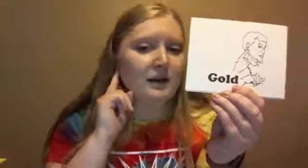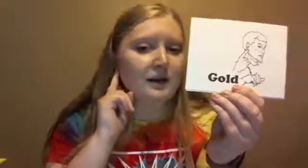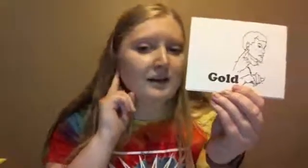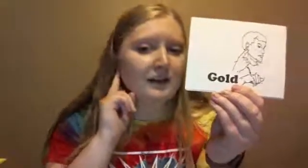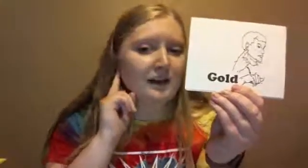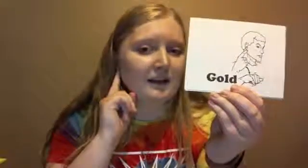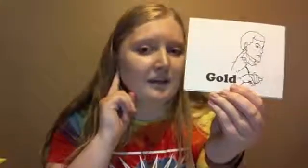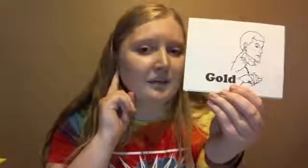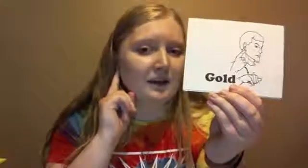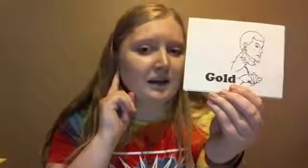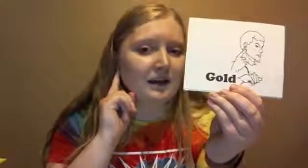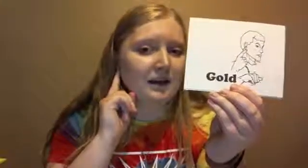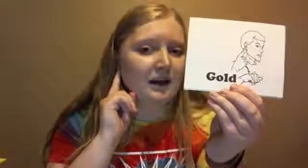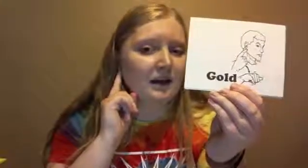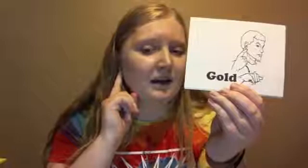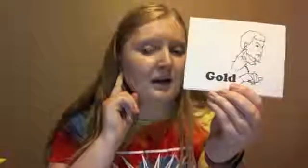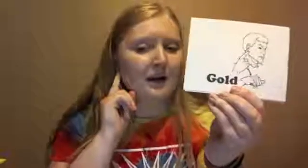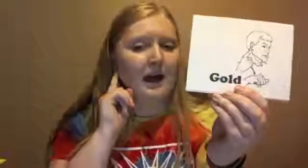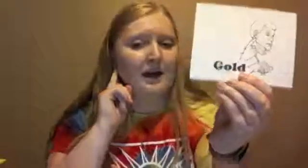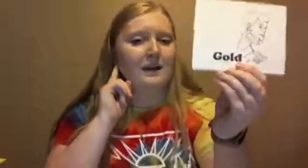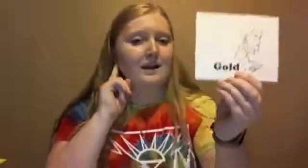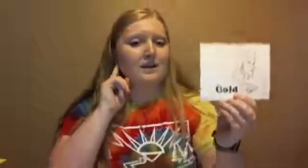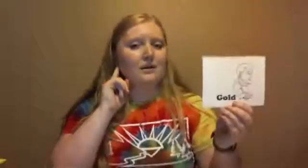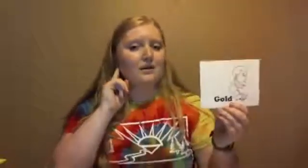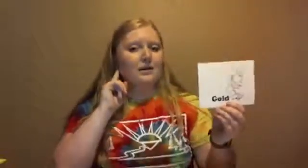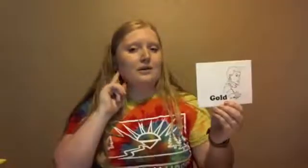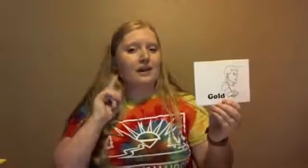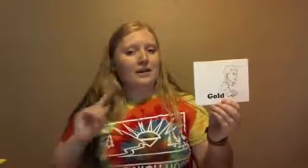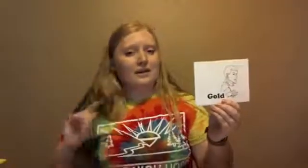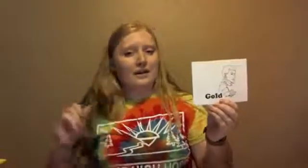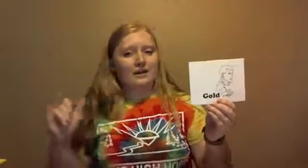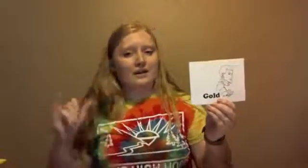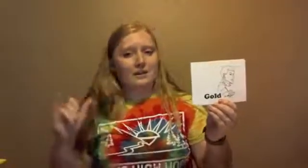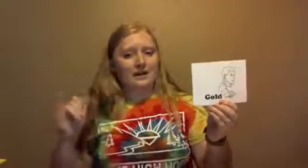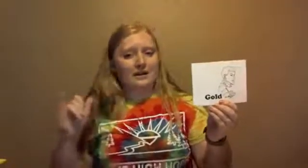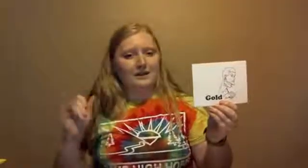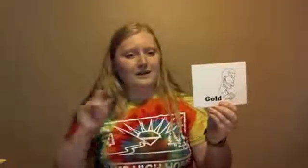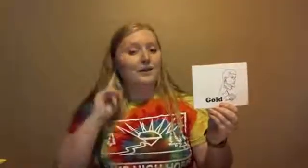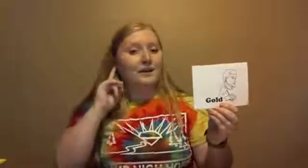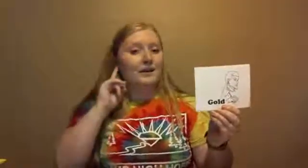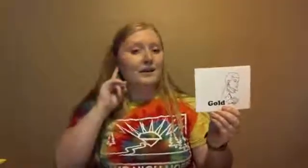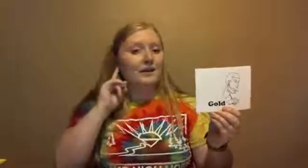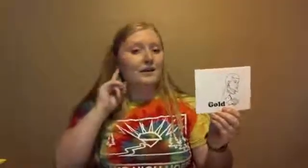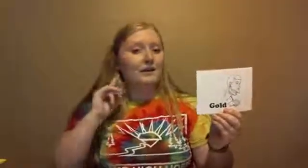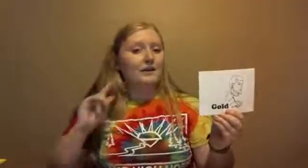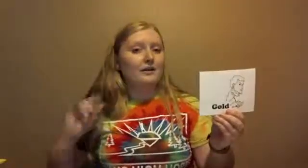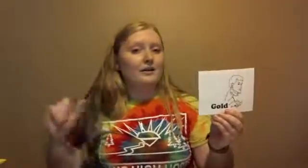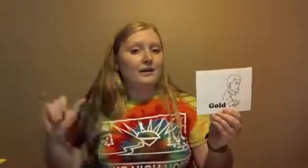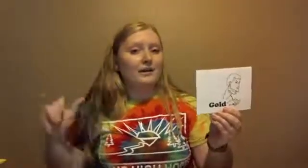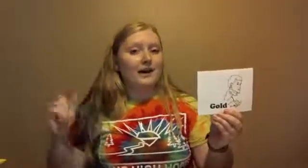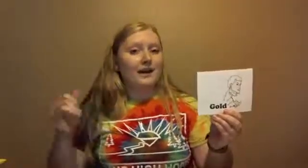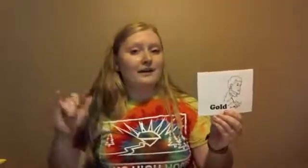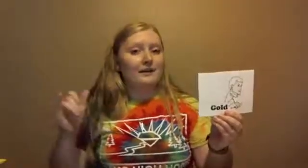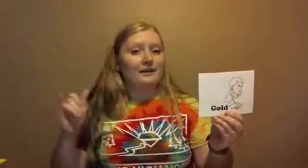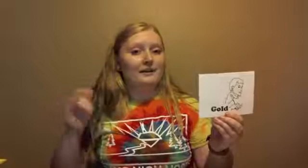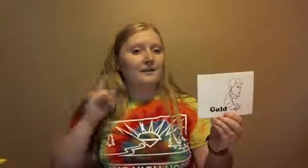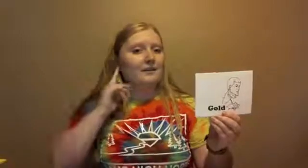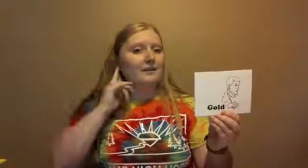like this up to your ear, and then you go down and you make the sign for yellow. So like that.